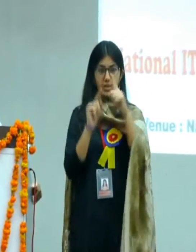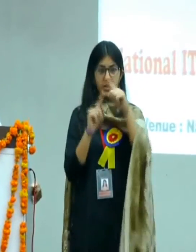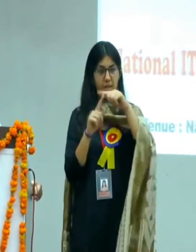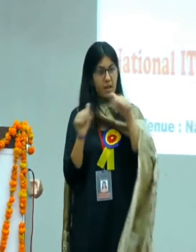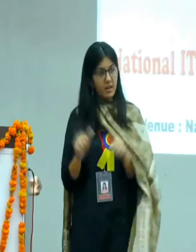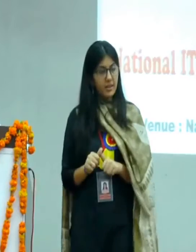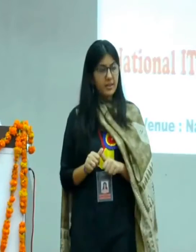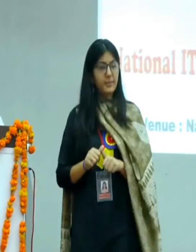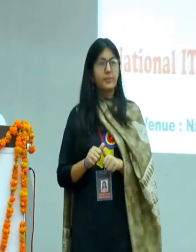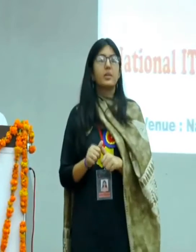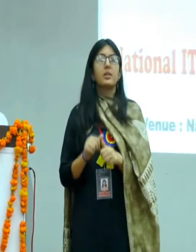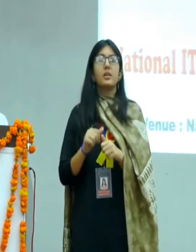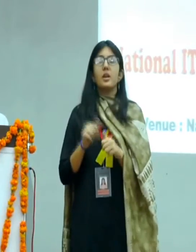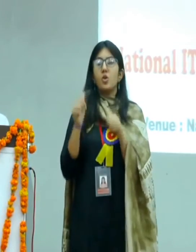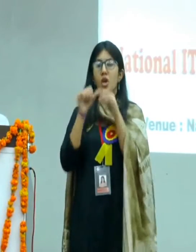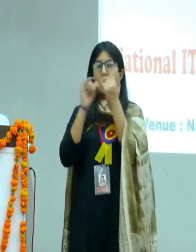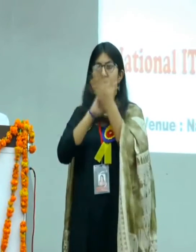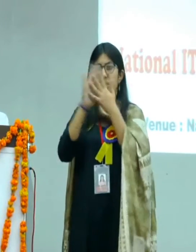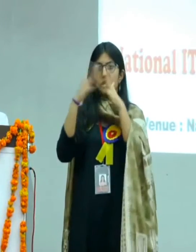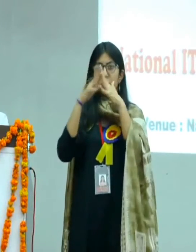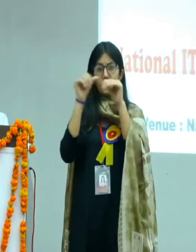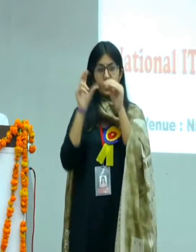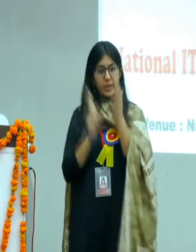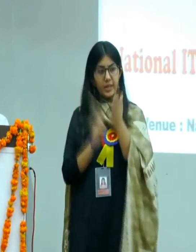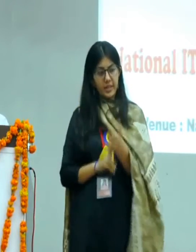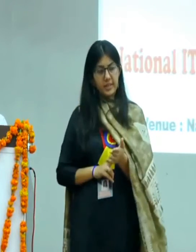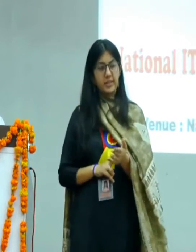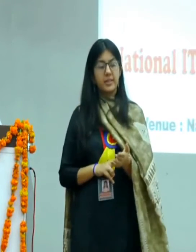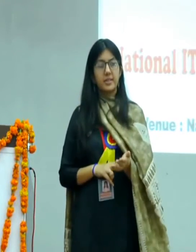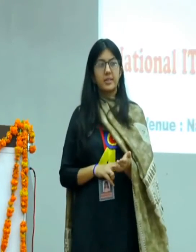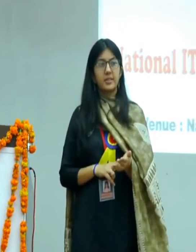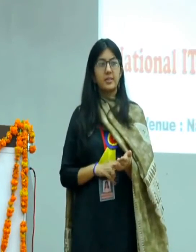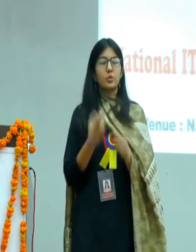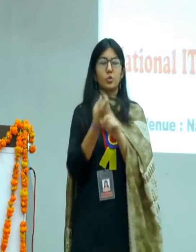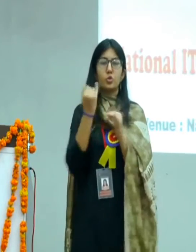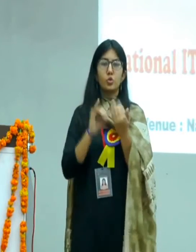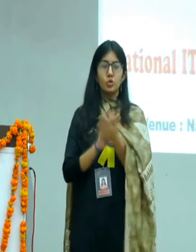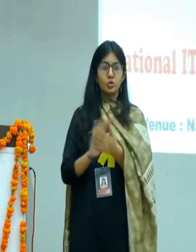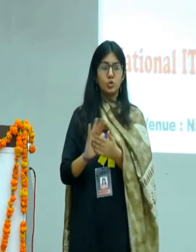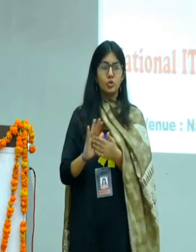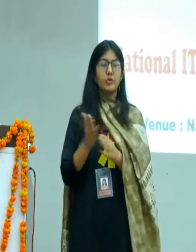Kurukshetra University, Dr. Ashwani Kush from